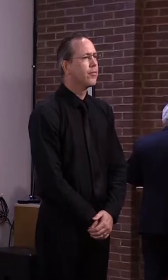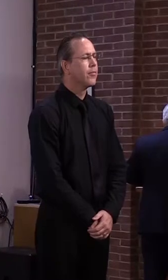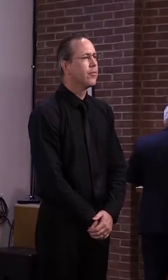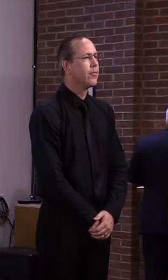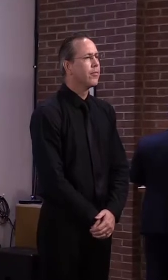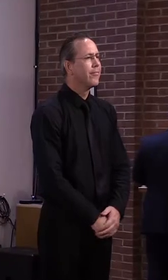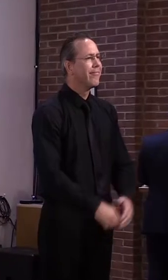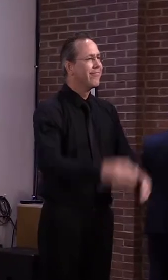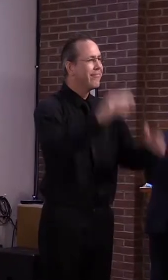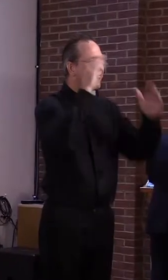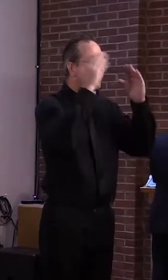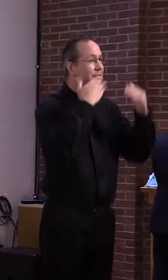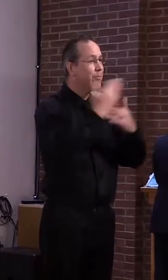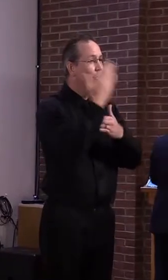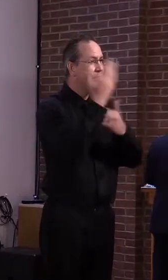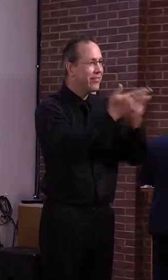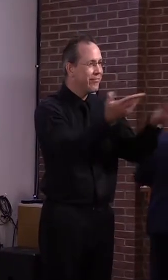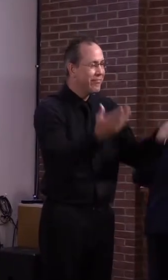Good morning, everyone.